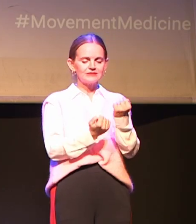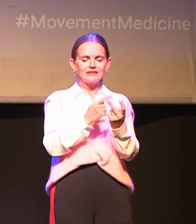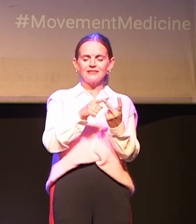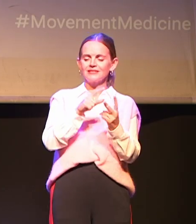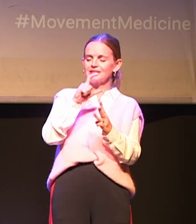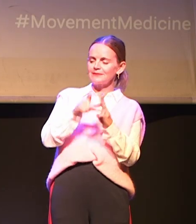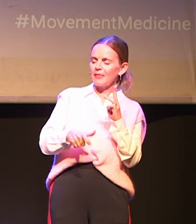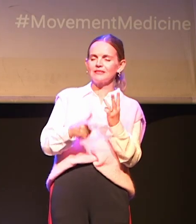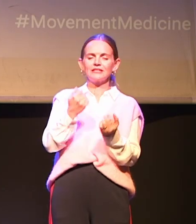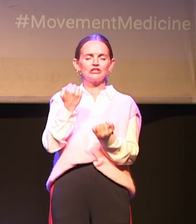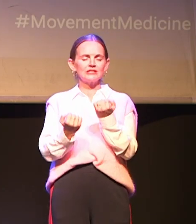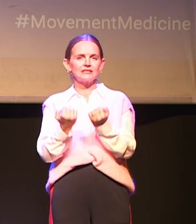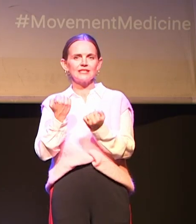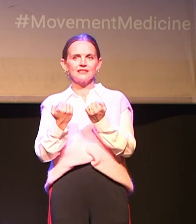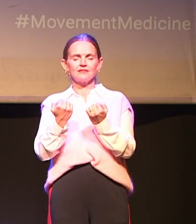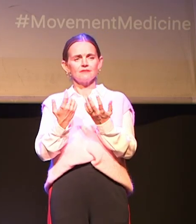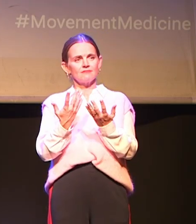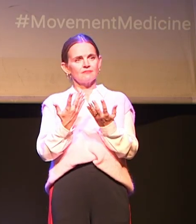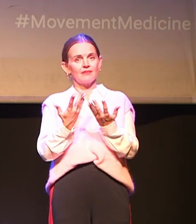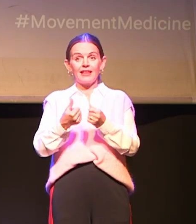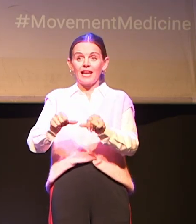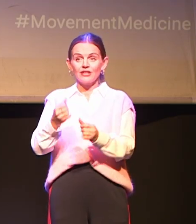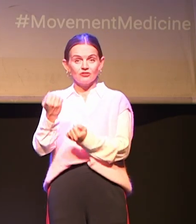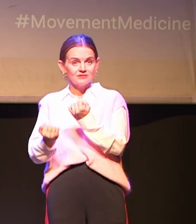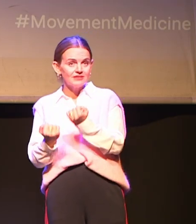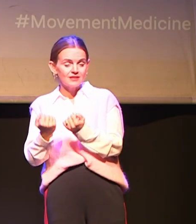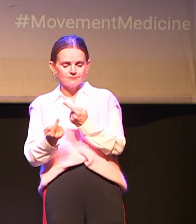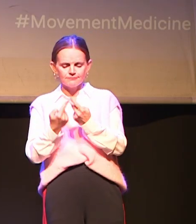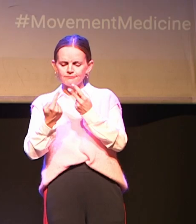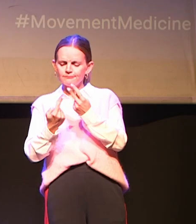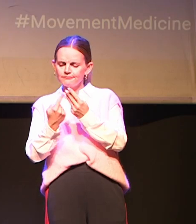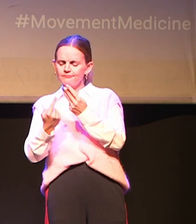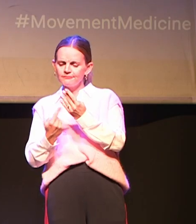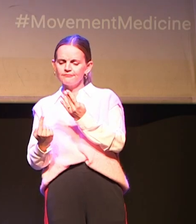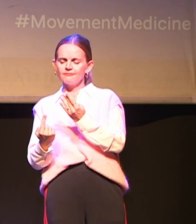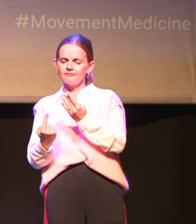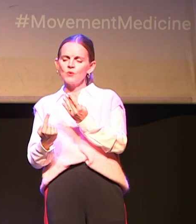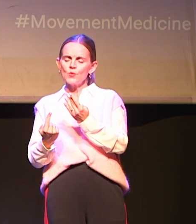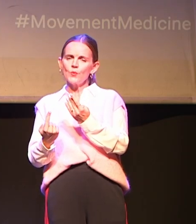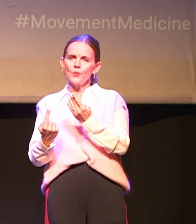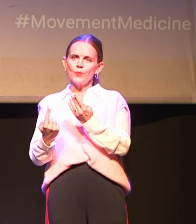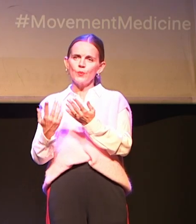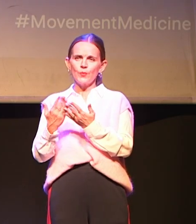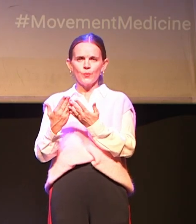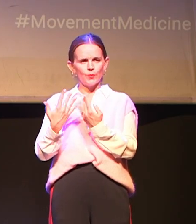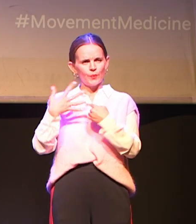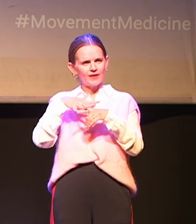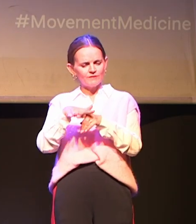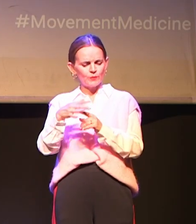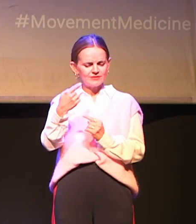being articulated and deeply healing justice, deeply influencing each other. So